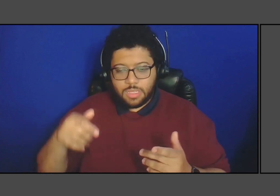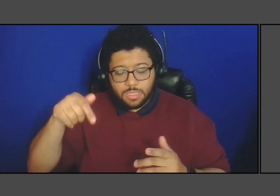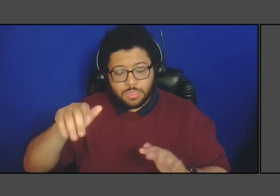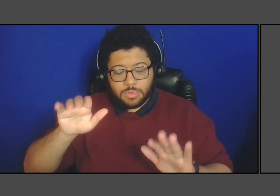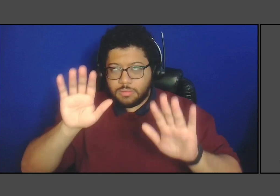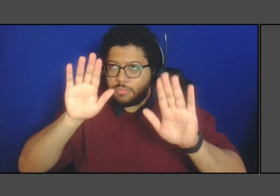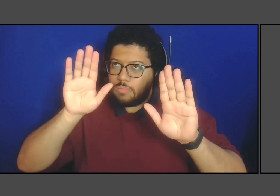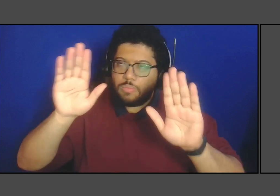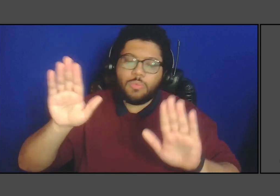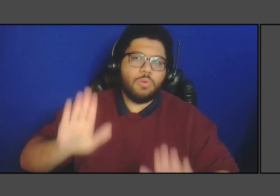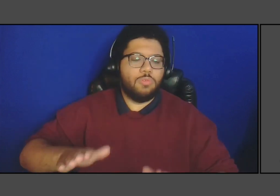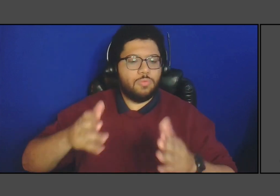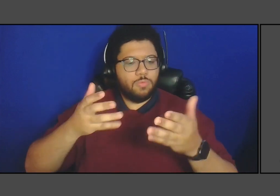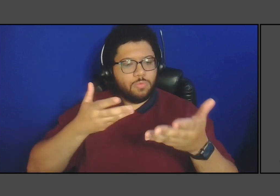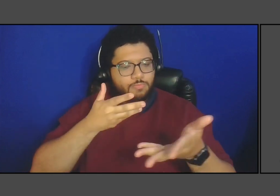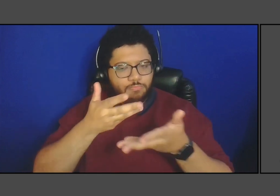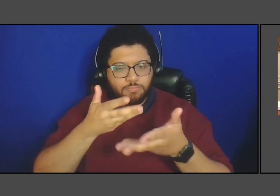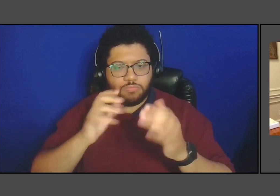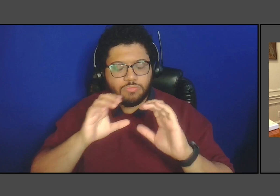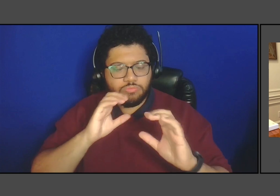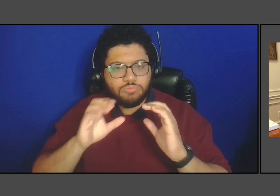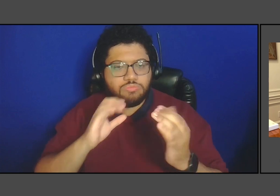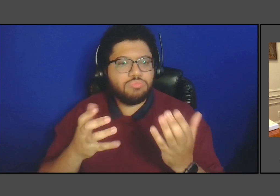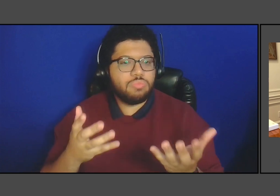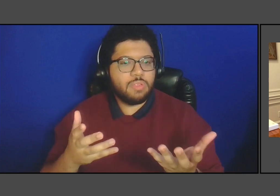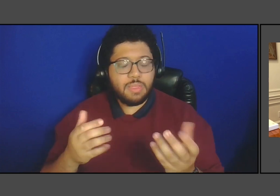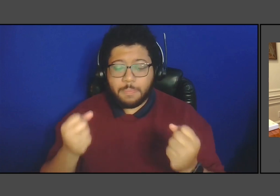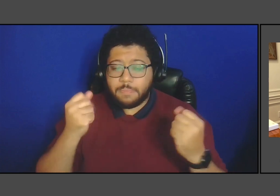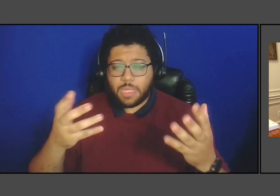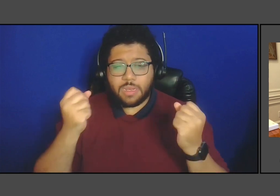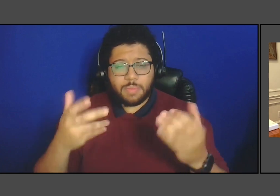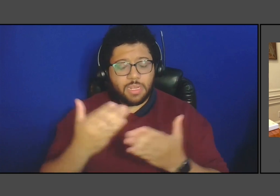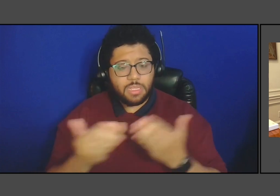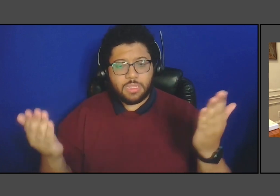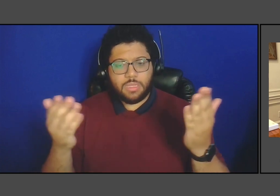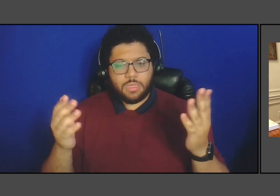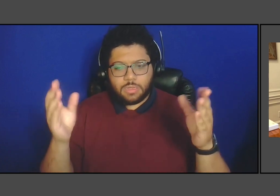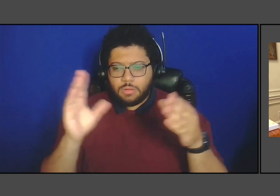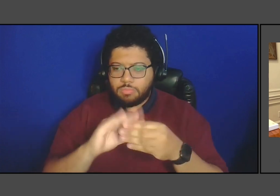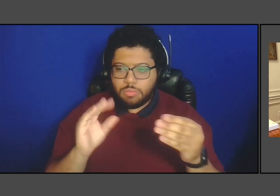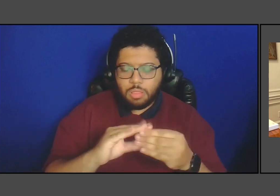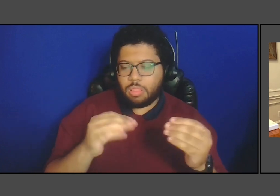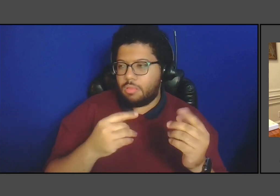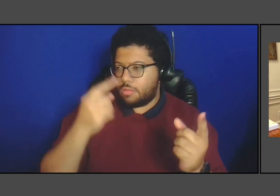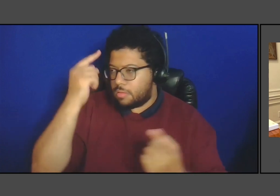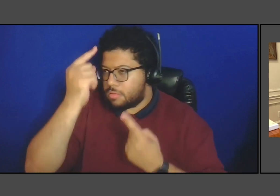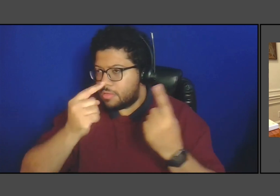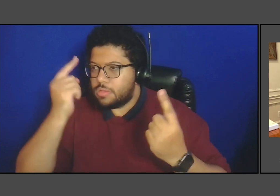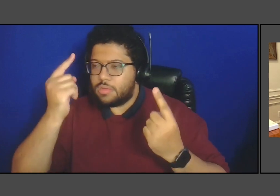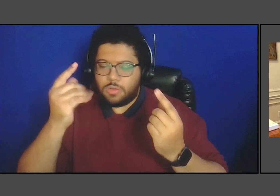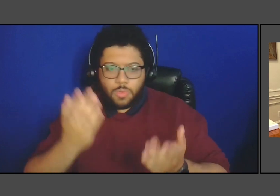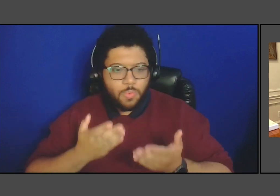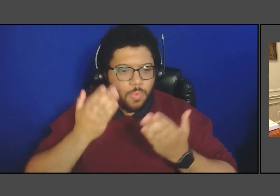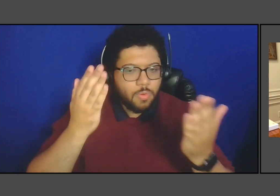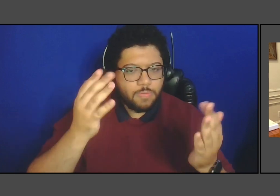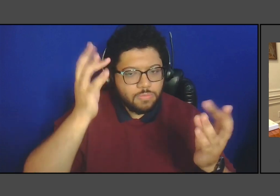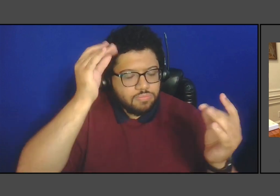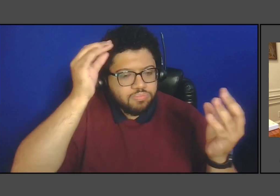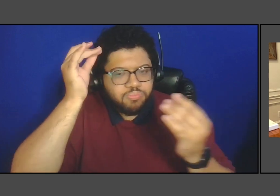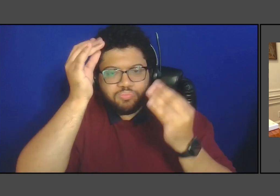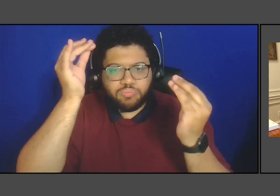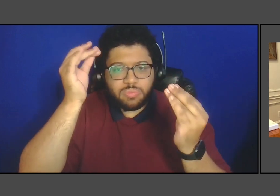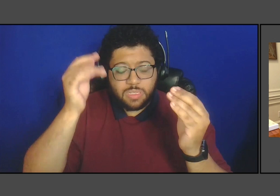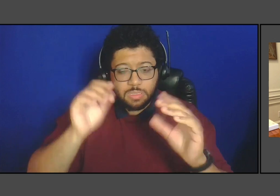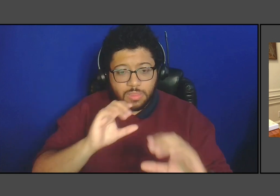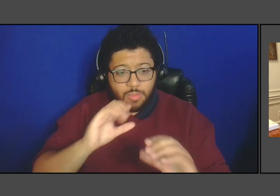things are being said and thought and wondered and offered. The conversation continues.